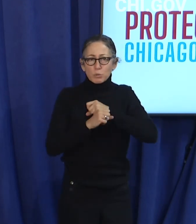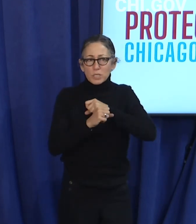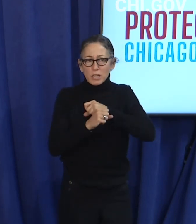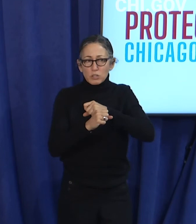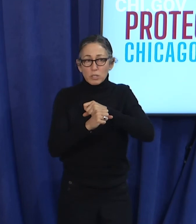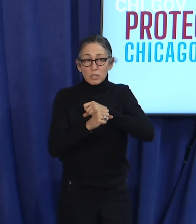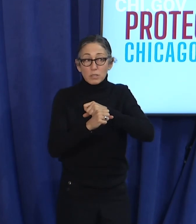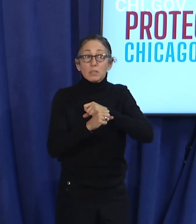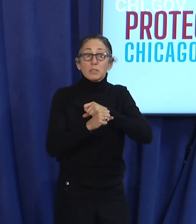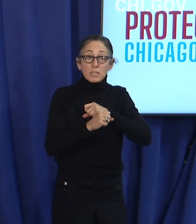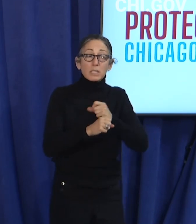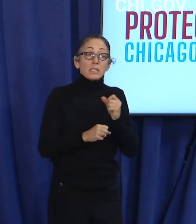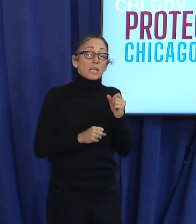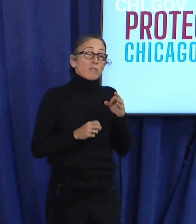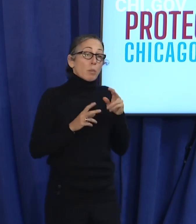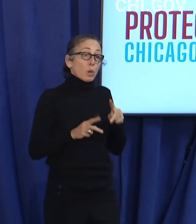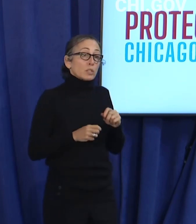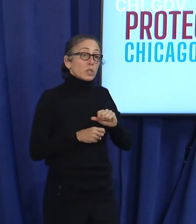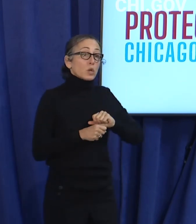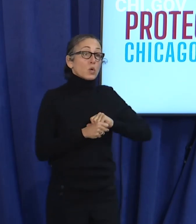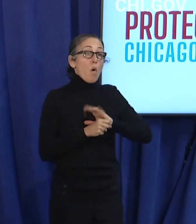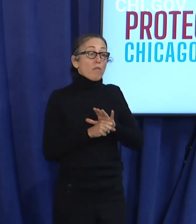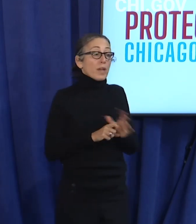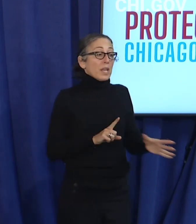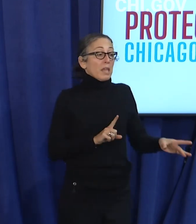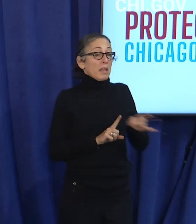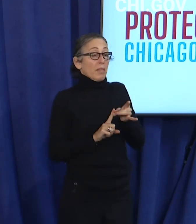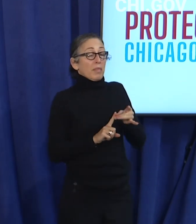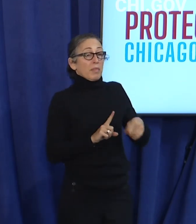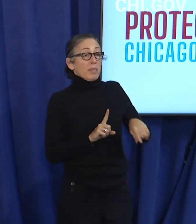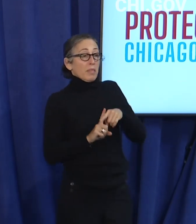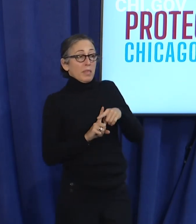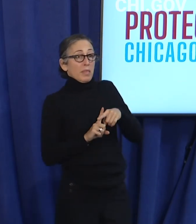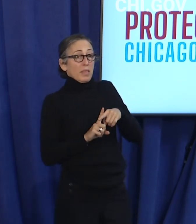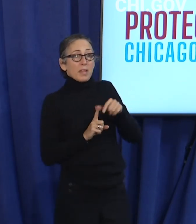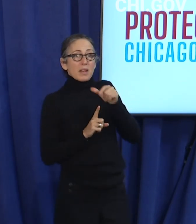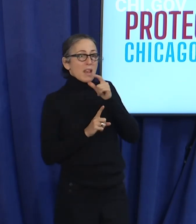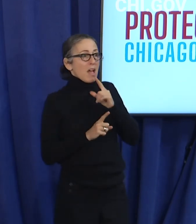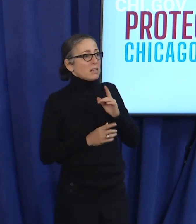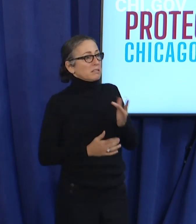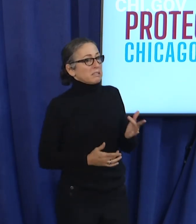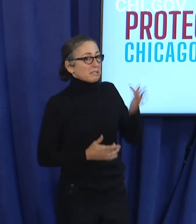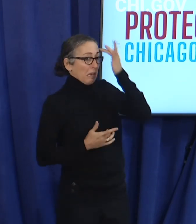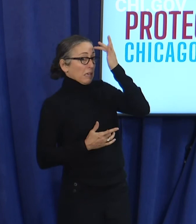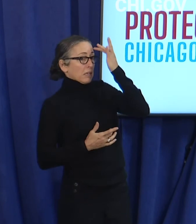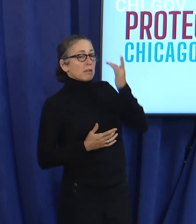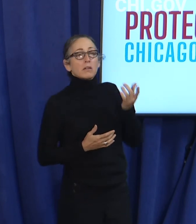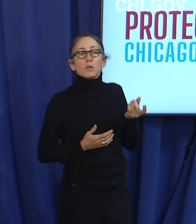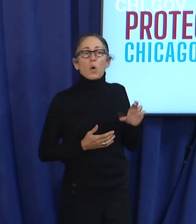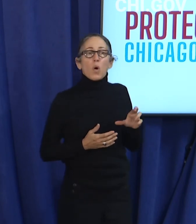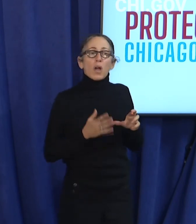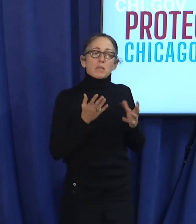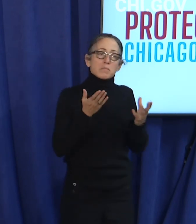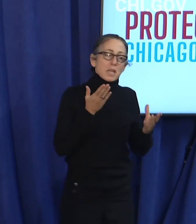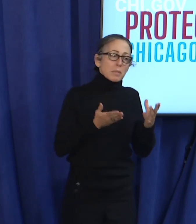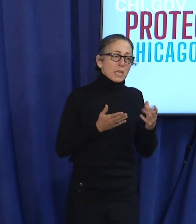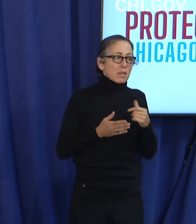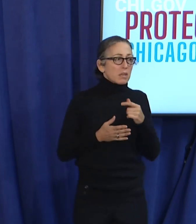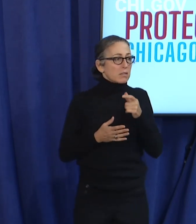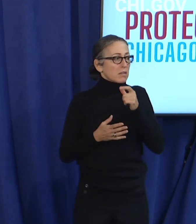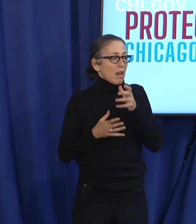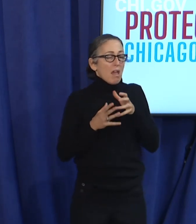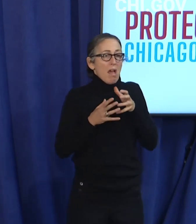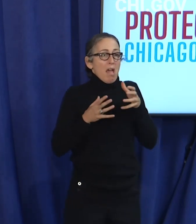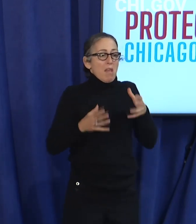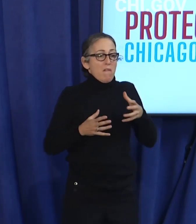who didn't get very seriously ill, didn't mount a very significant immune response, perhaps not having as much protection that comes later.